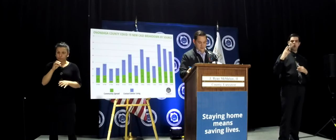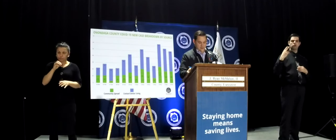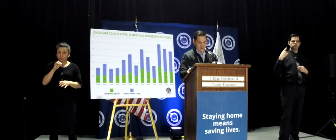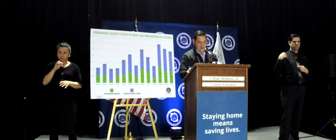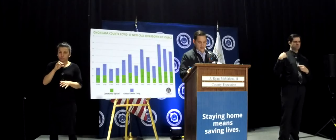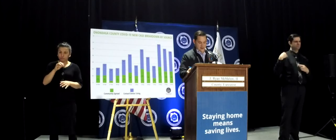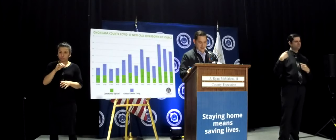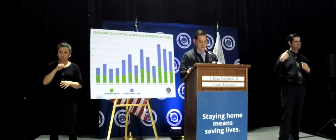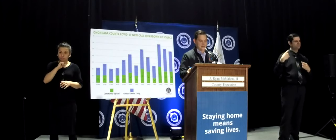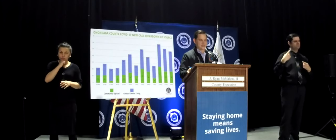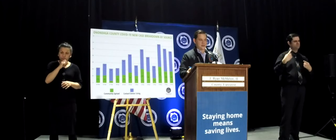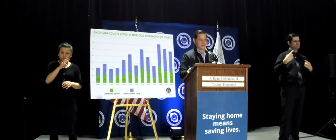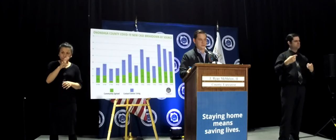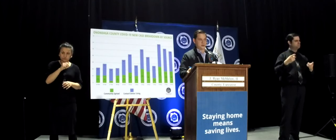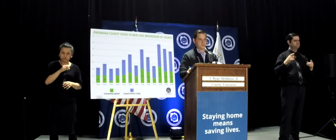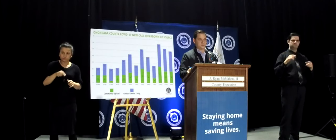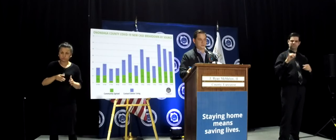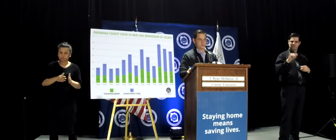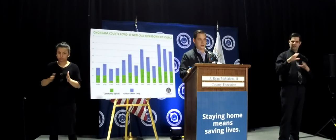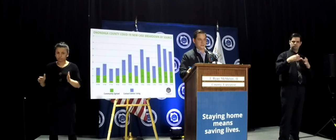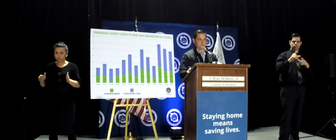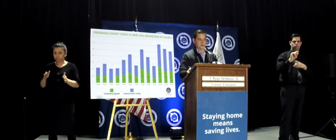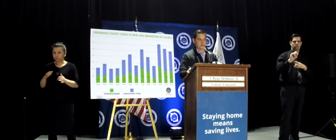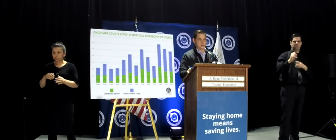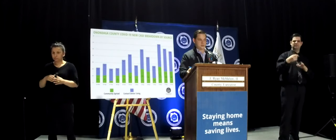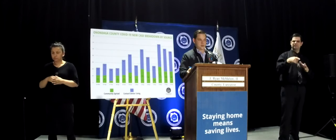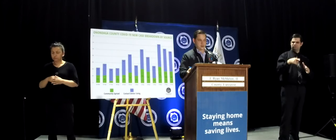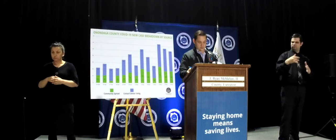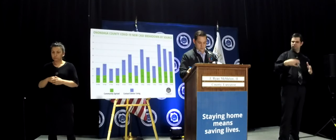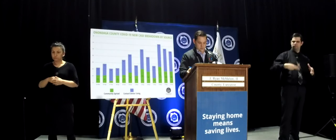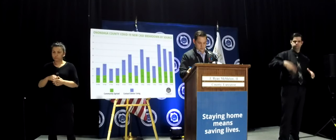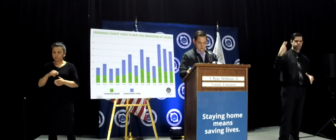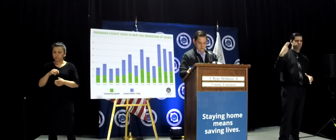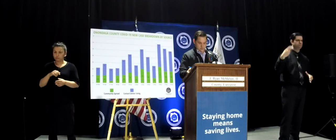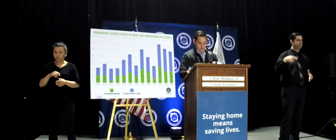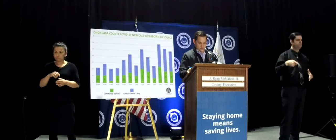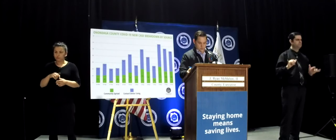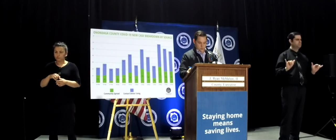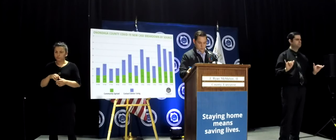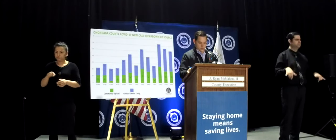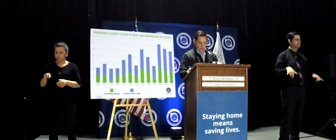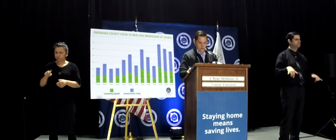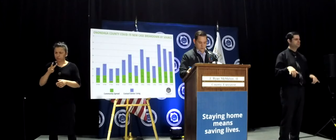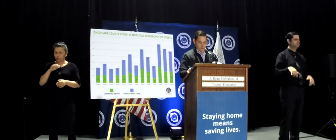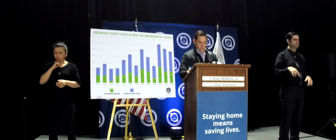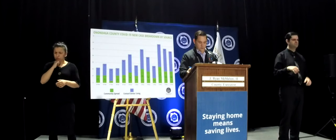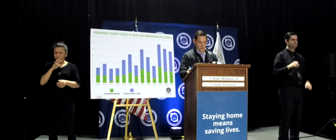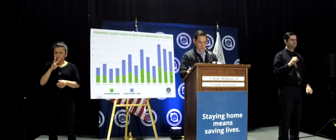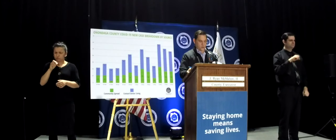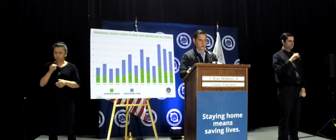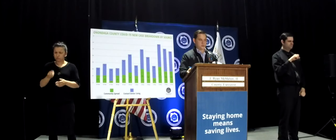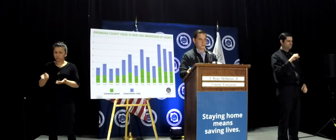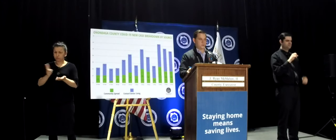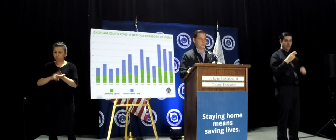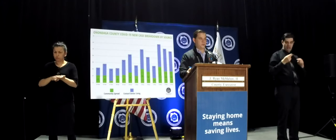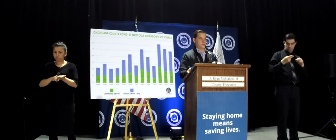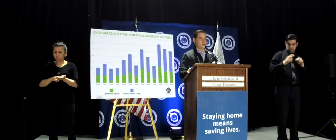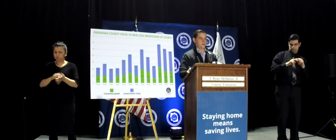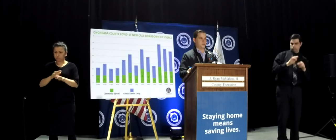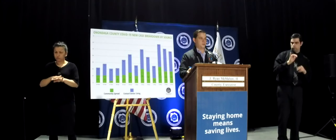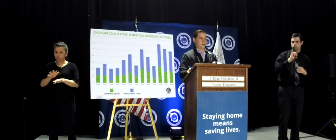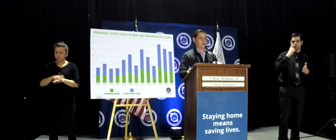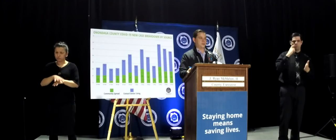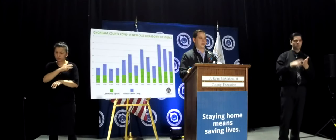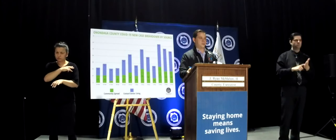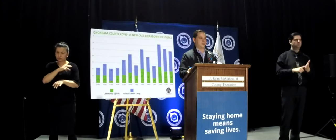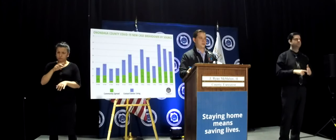I saw that. I think that number's jumped over the last few days. So I don't know how many people are in their 20s in the room. Maybe you can